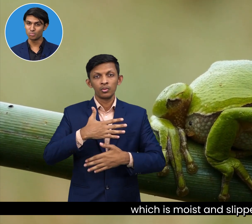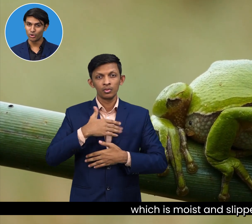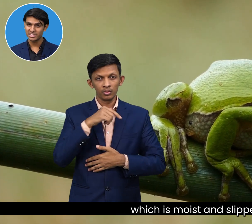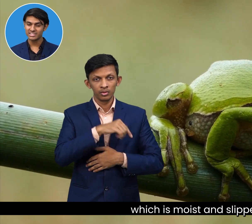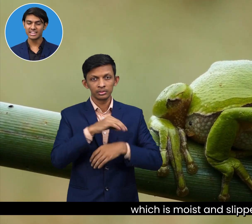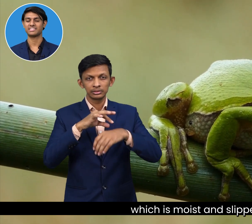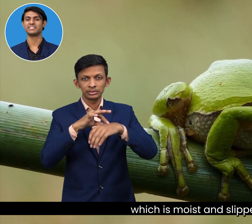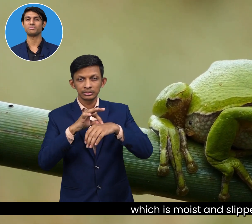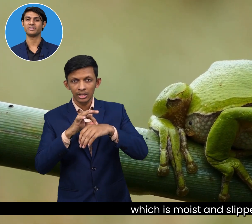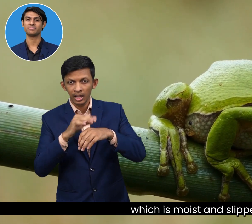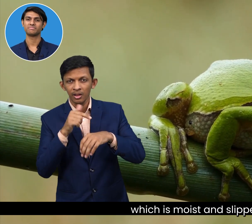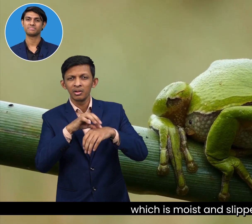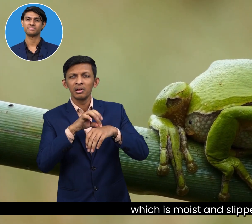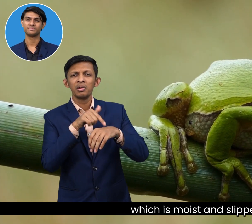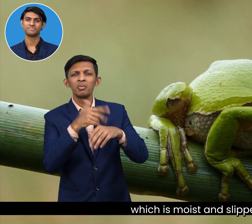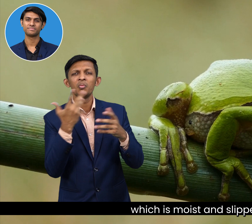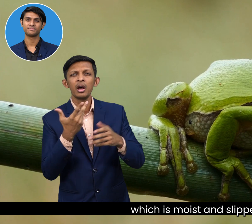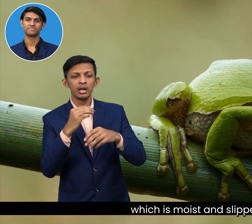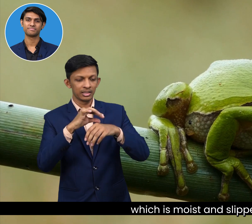which is moist and slippery.